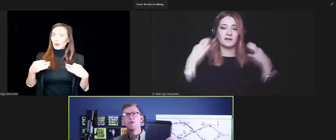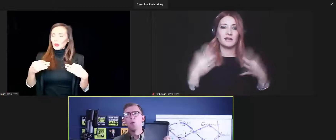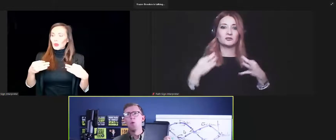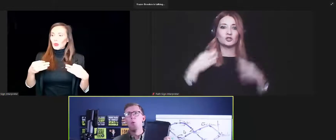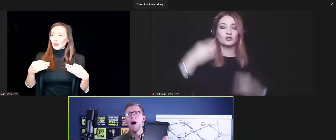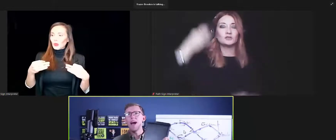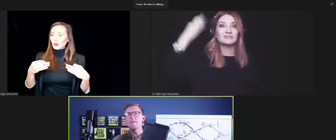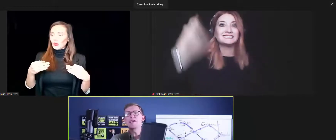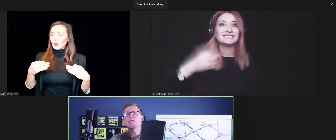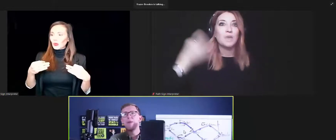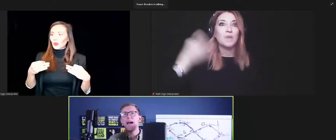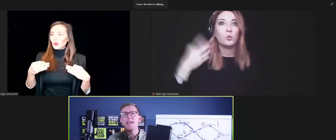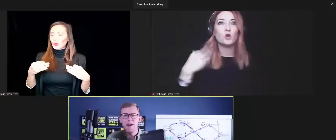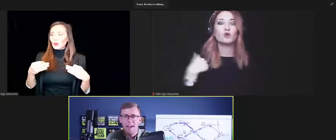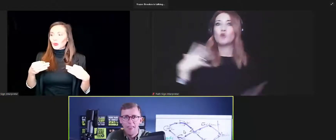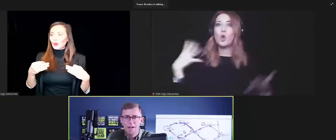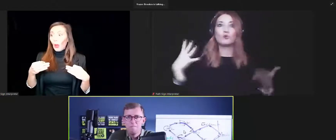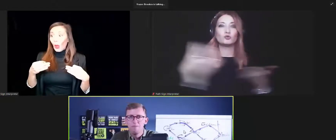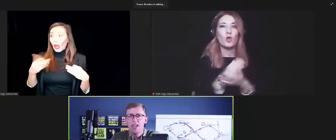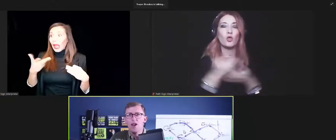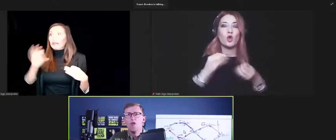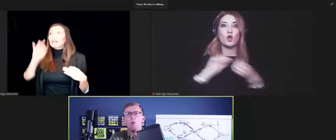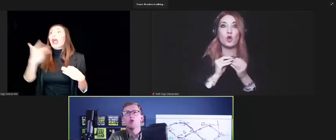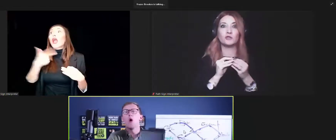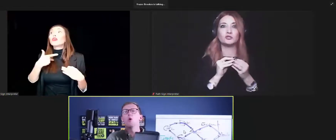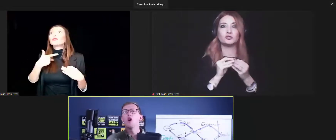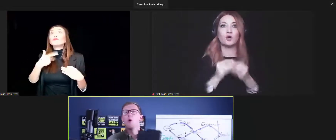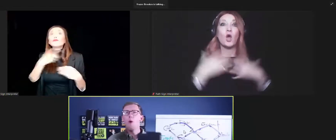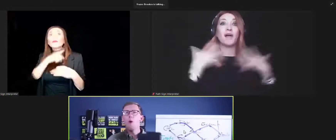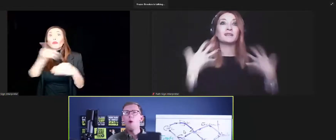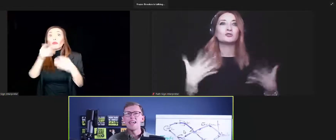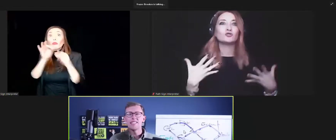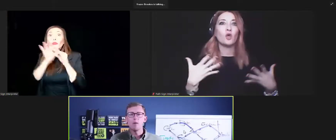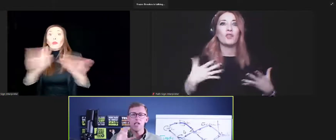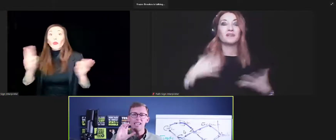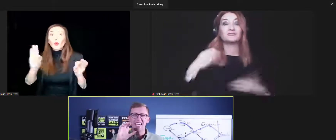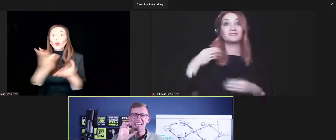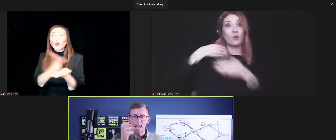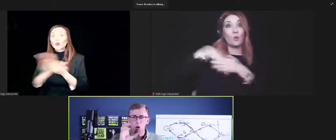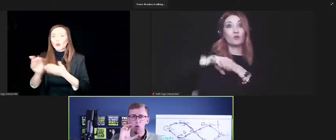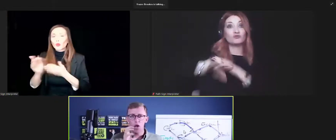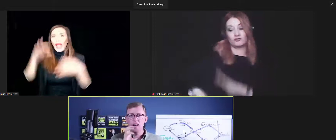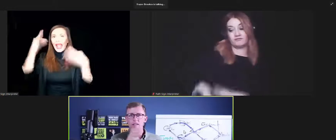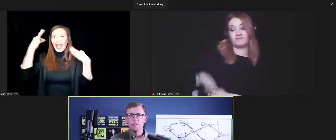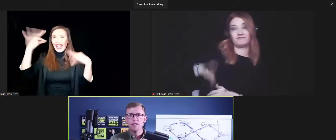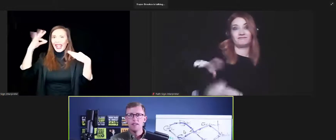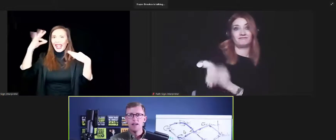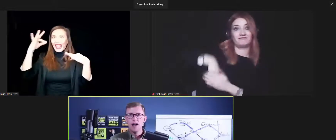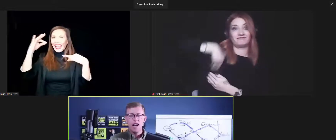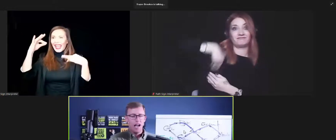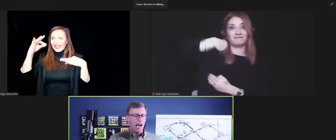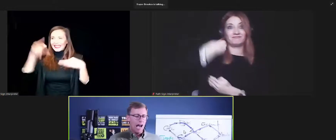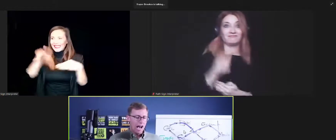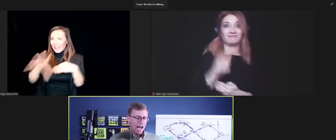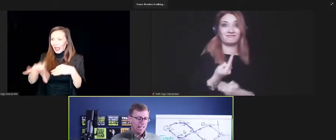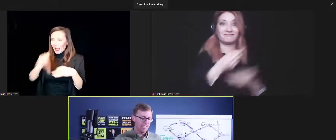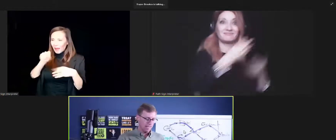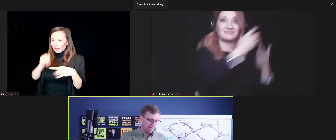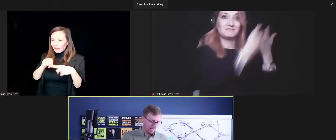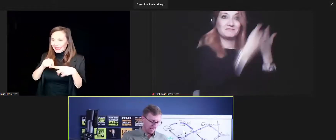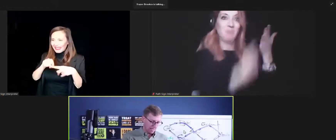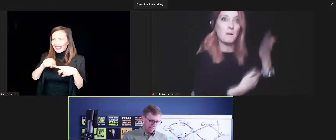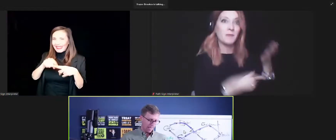the white piece of paper that was no longer white. It was like a yellow color.